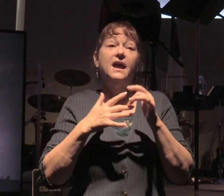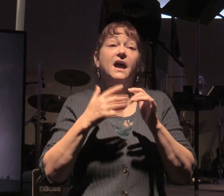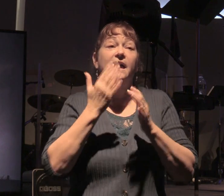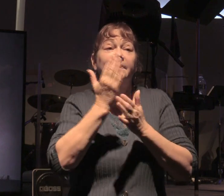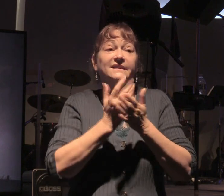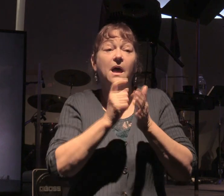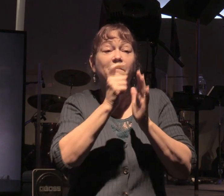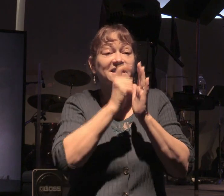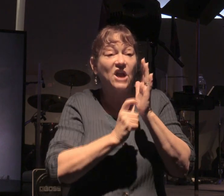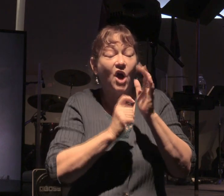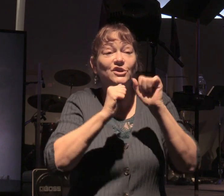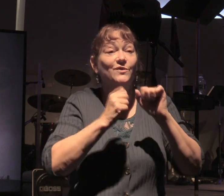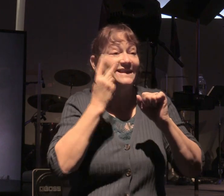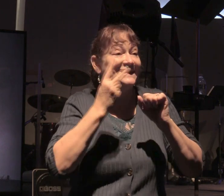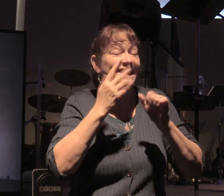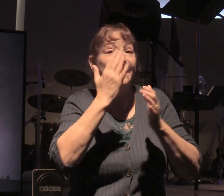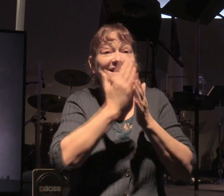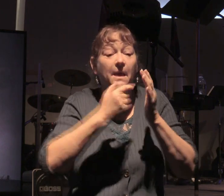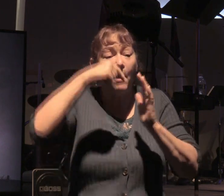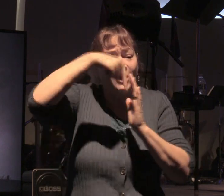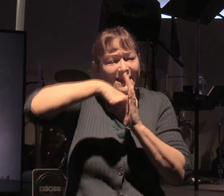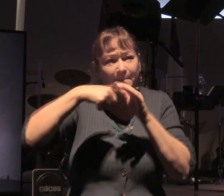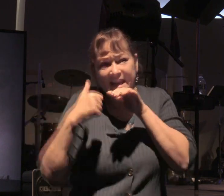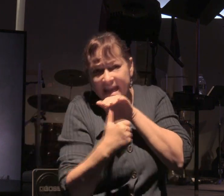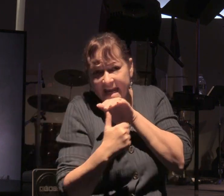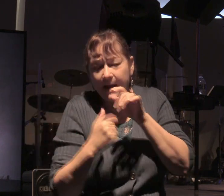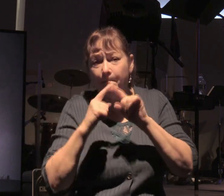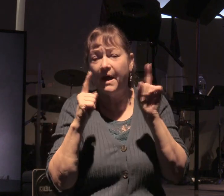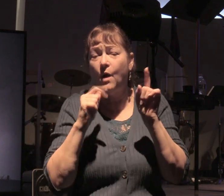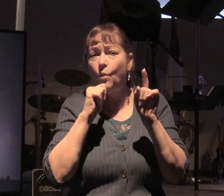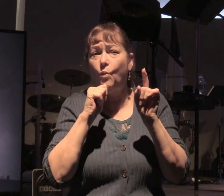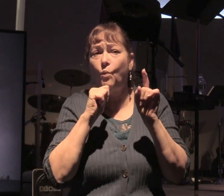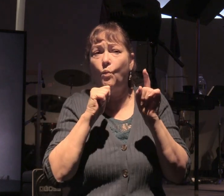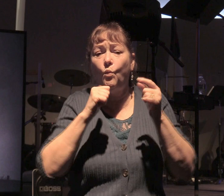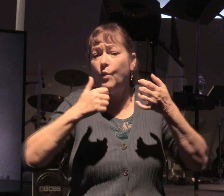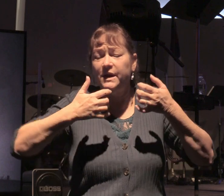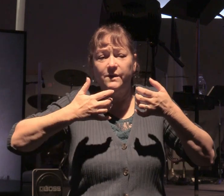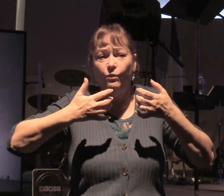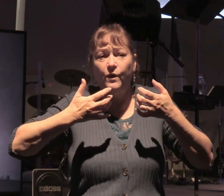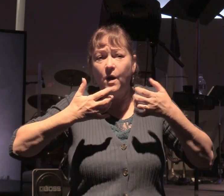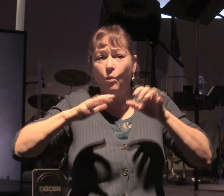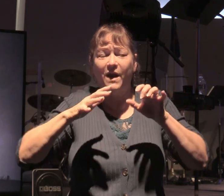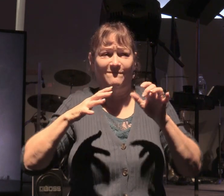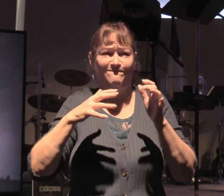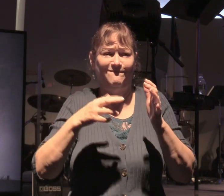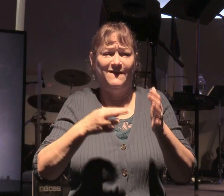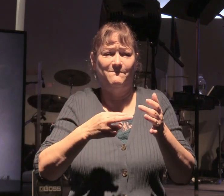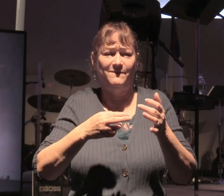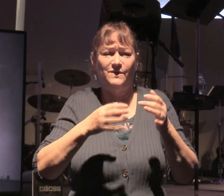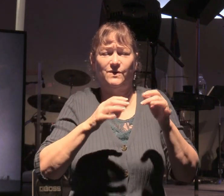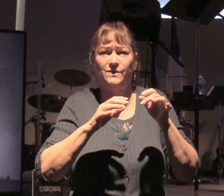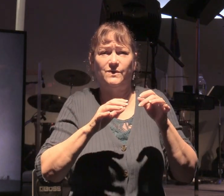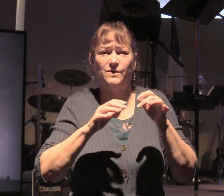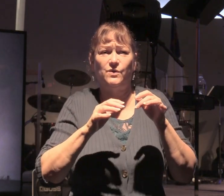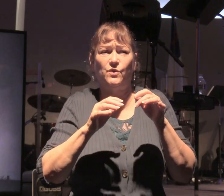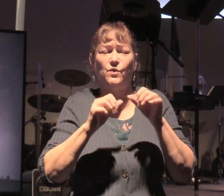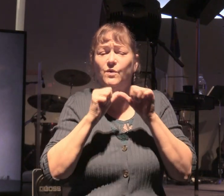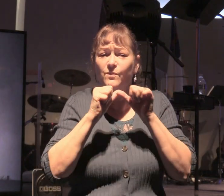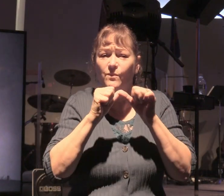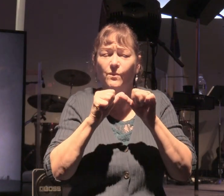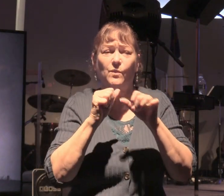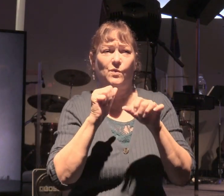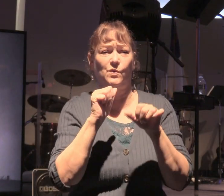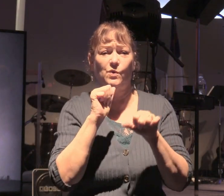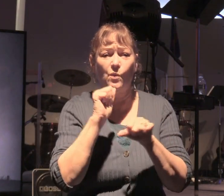hidden. However, we are not subject to acquiring any more of them, at least not any longer, from those